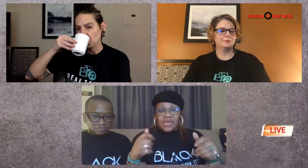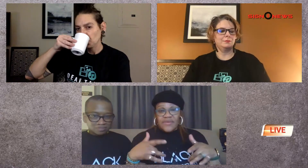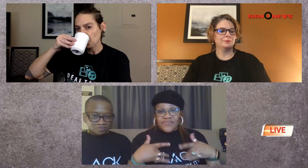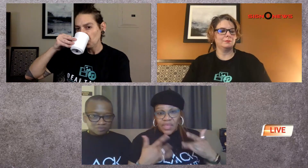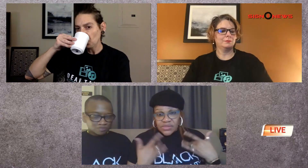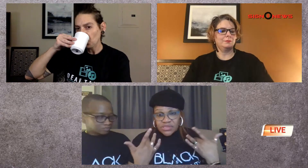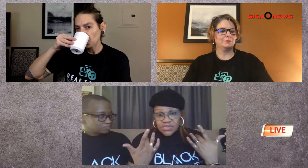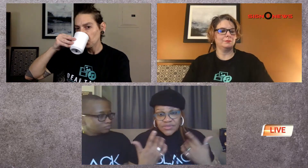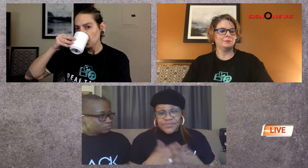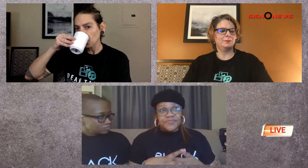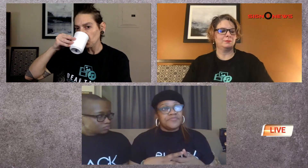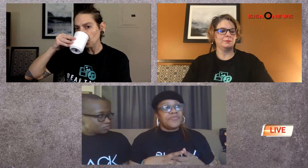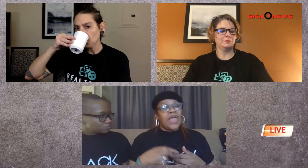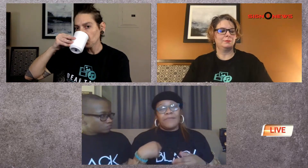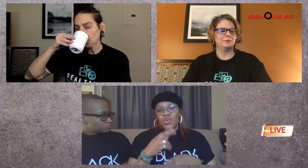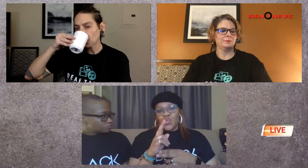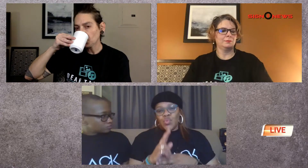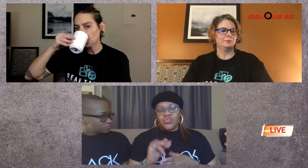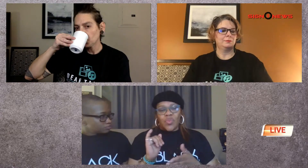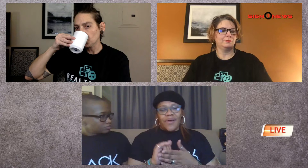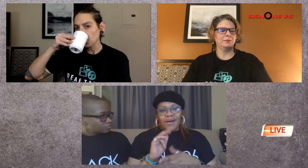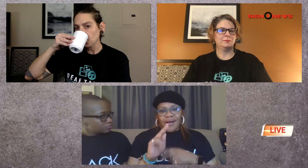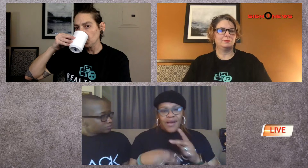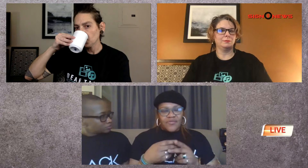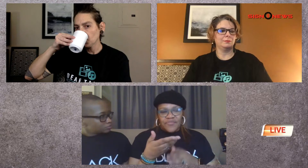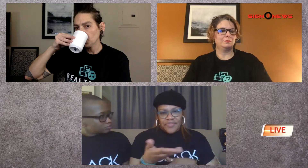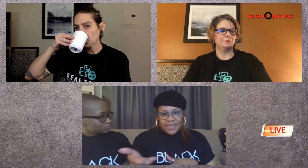The producers, the host of the event,